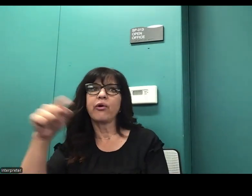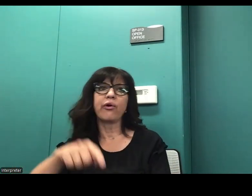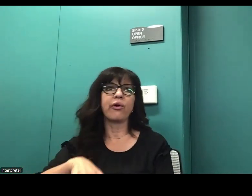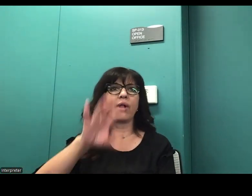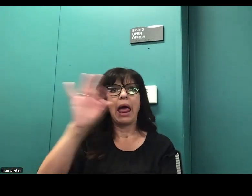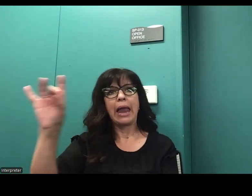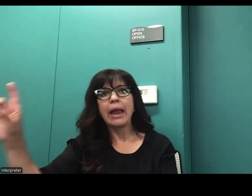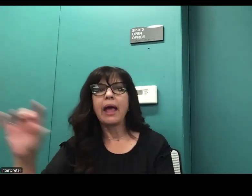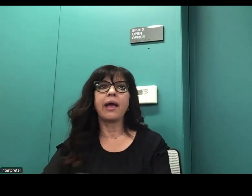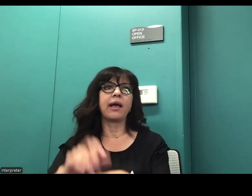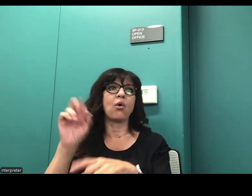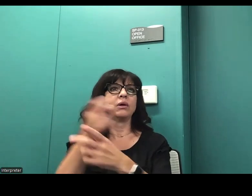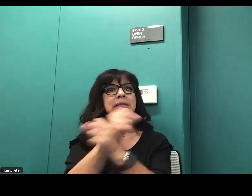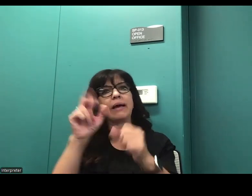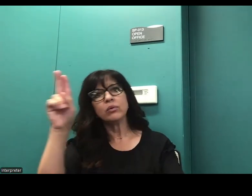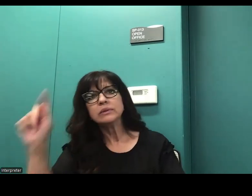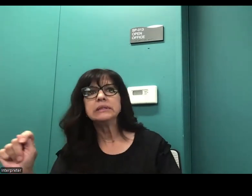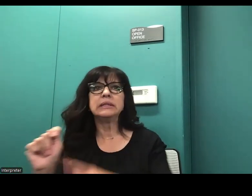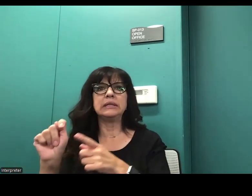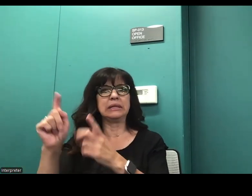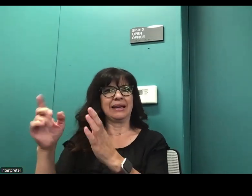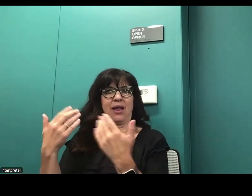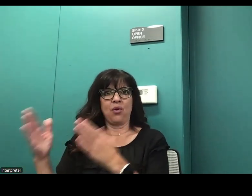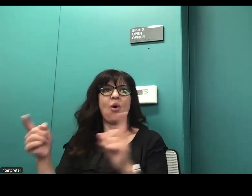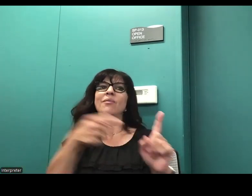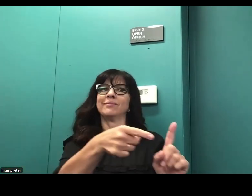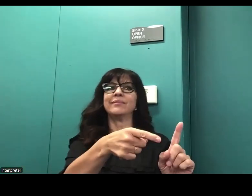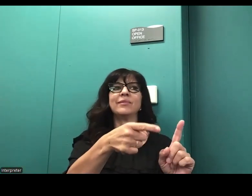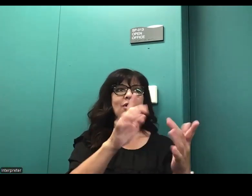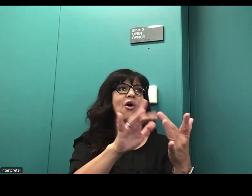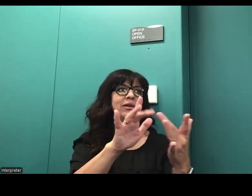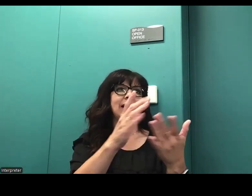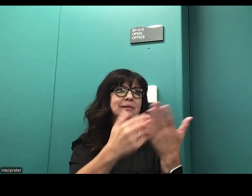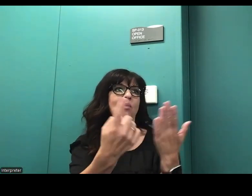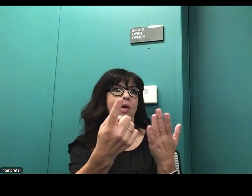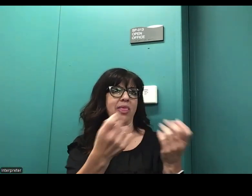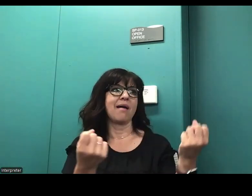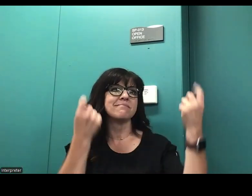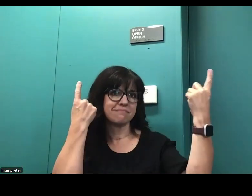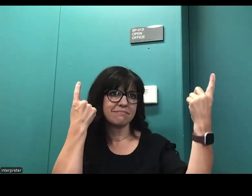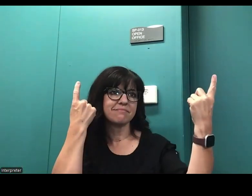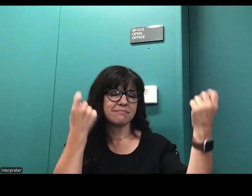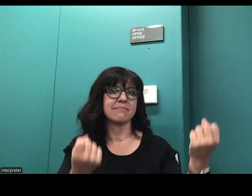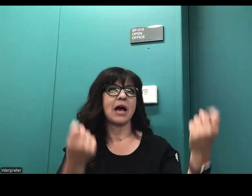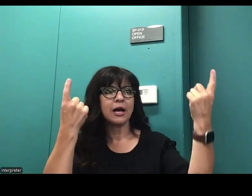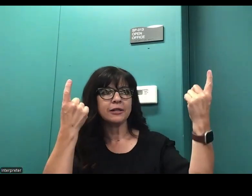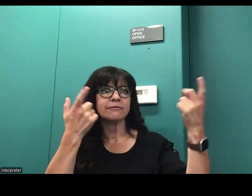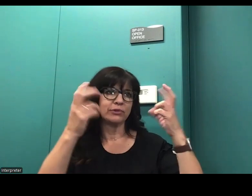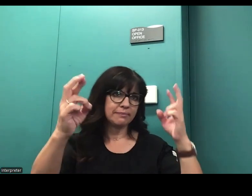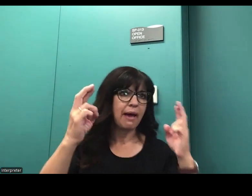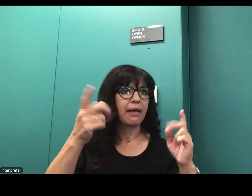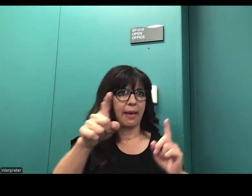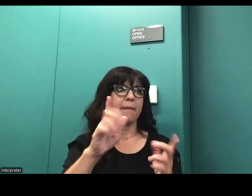988 or Safe UT, because they know that they're going to reach someone on the other line that is going to be